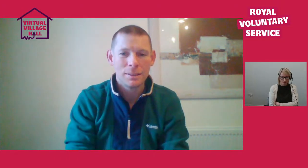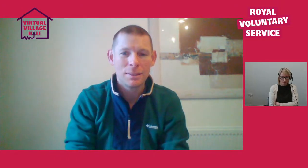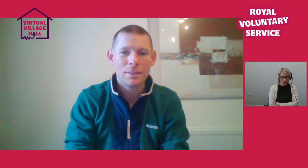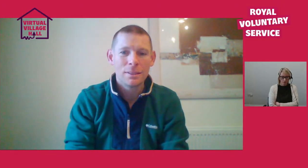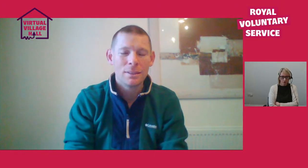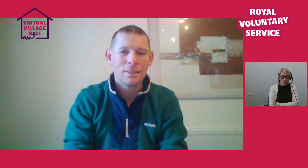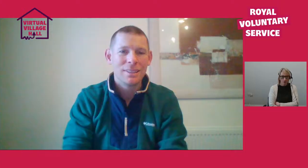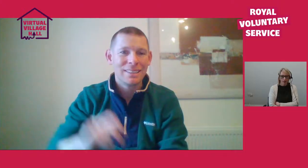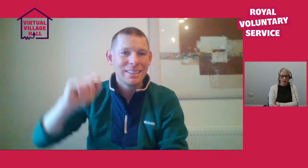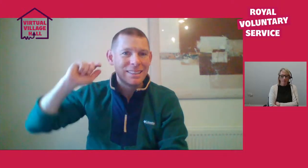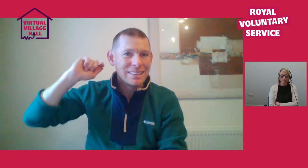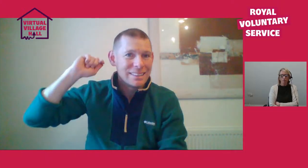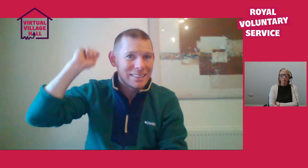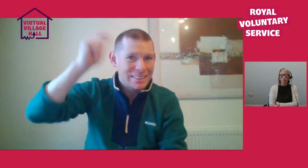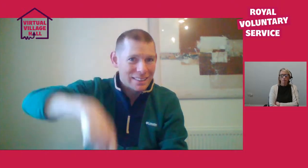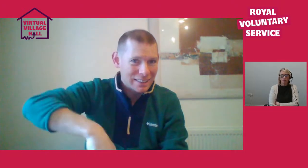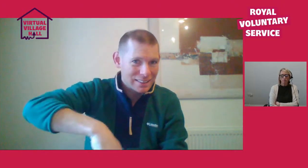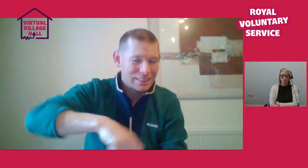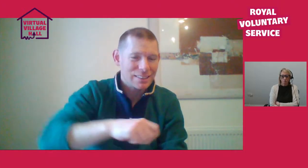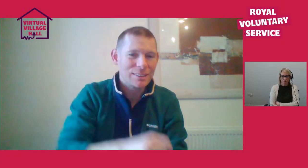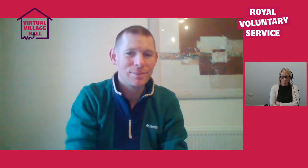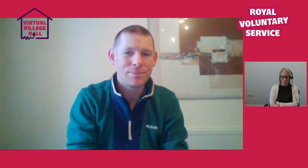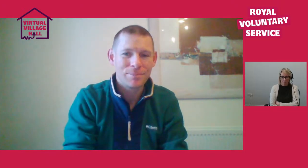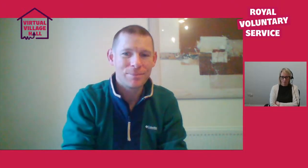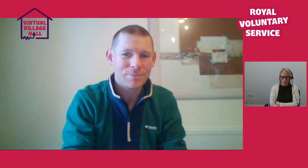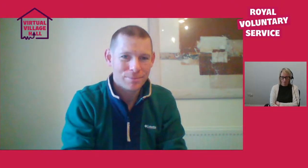And here's number 2 again.